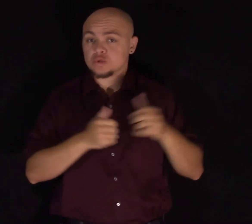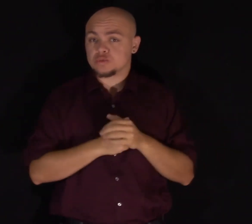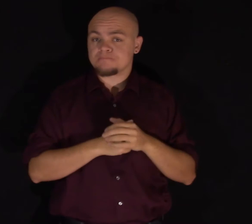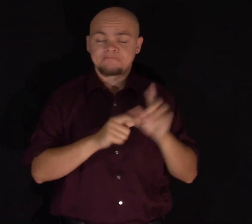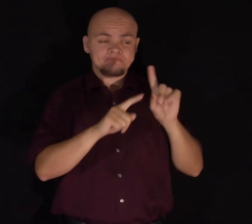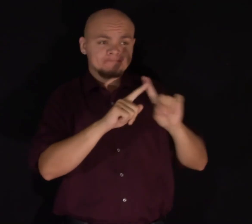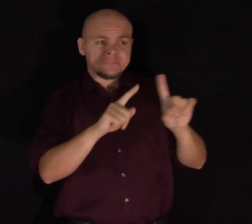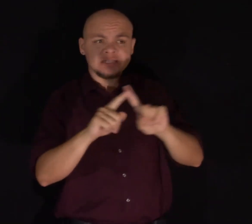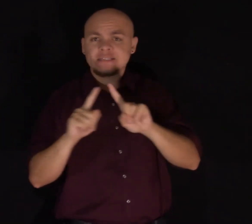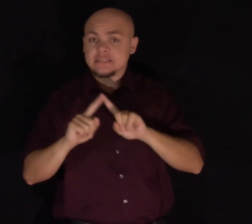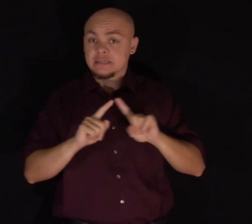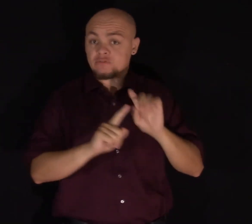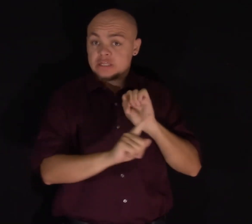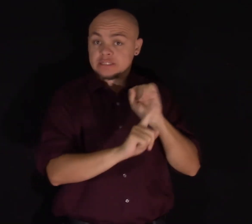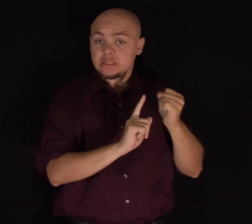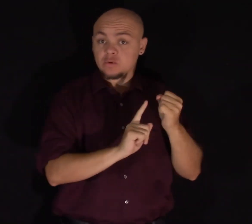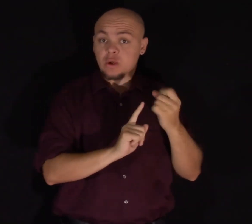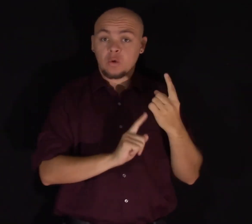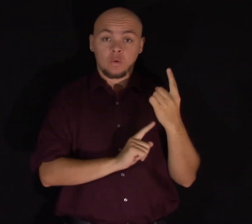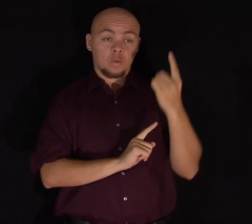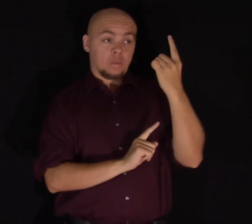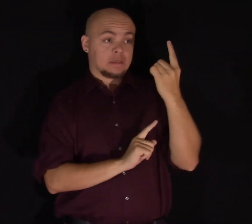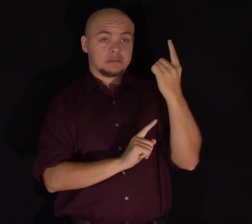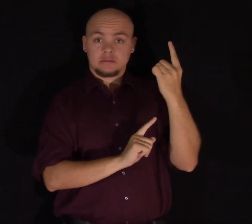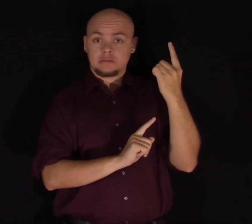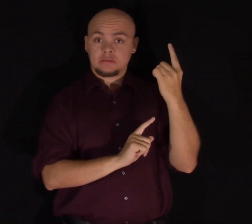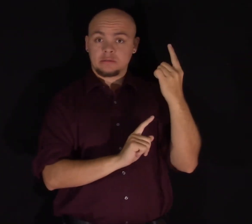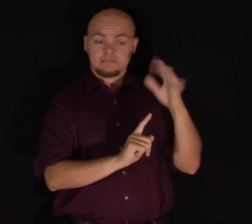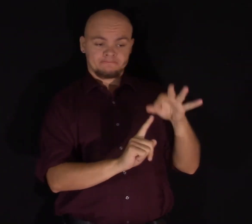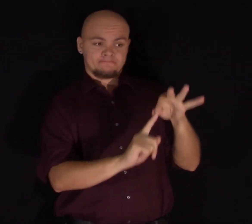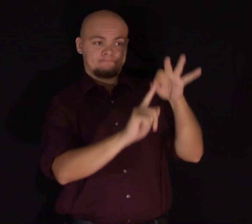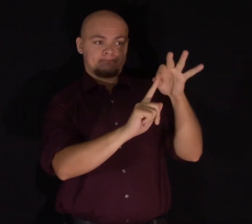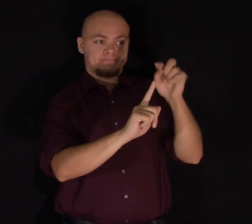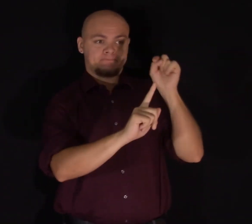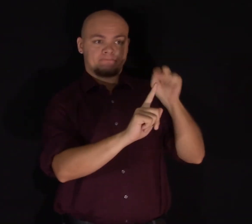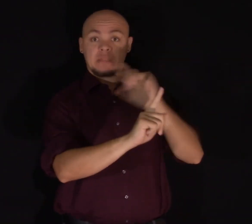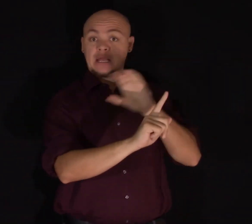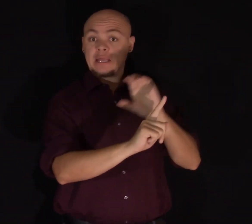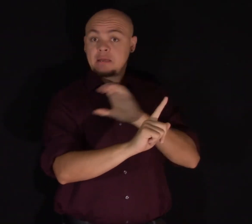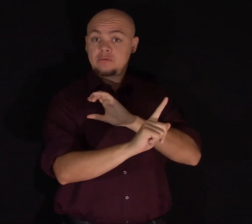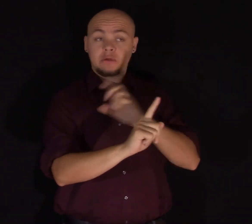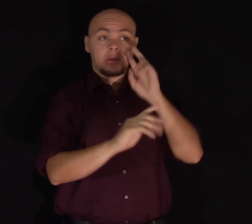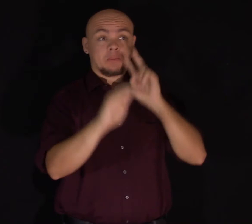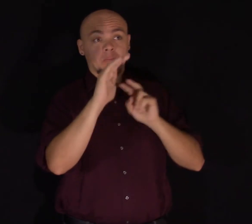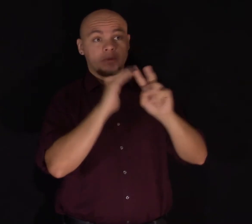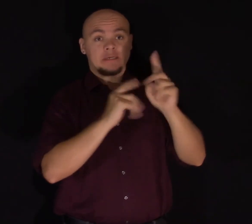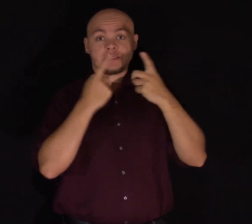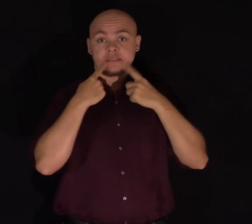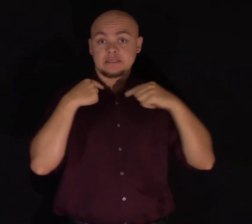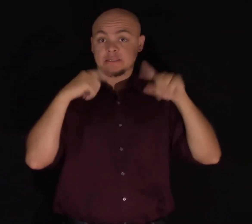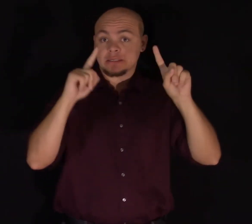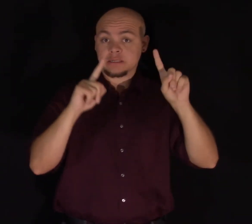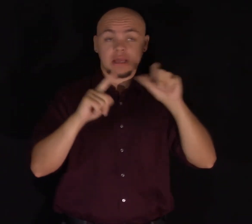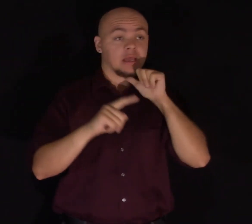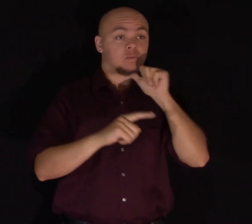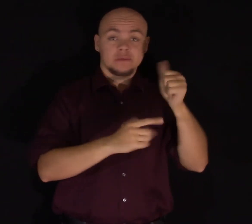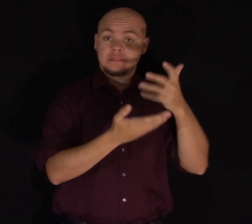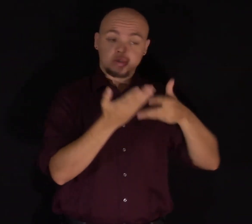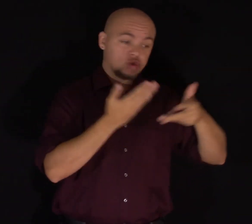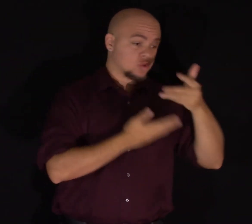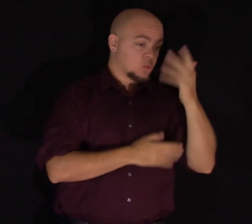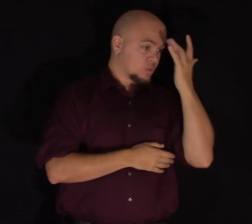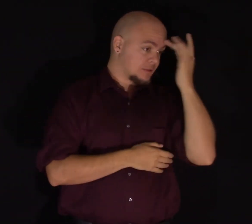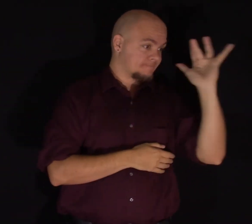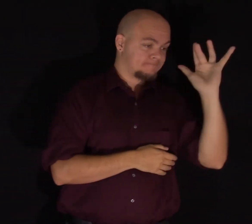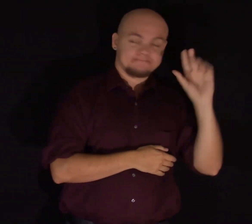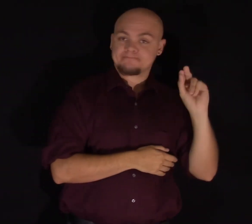contexts, one characteristic emerged as a significant predictor of success. And it wasn't social intelligence,